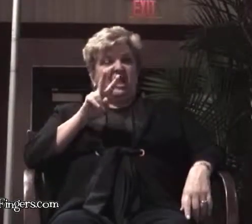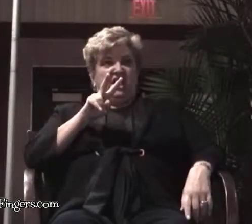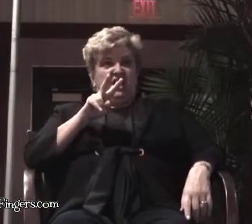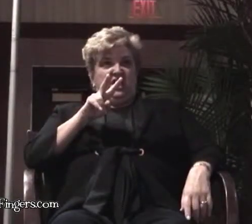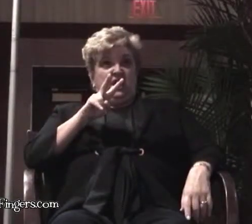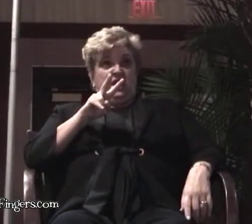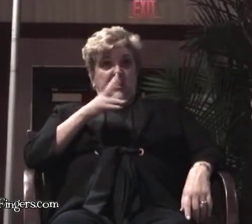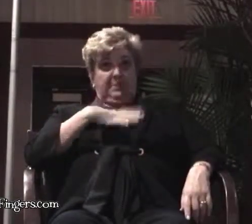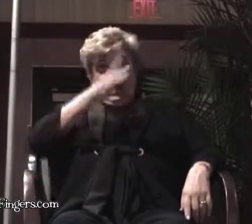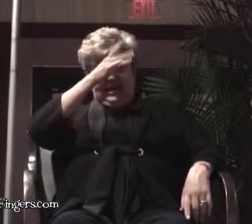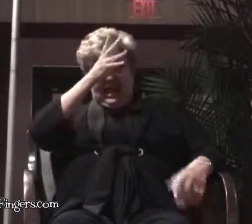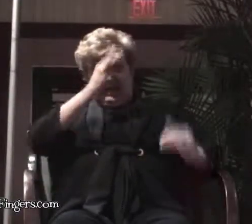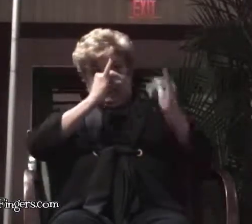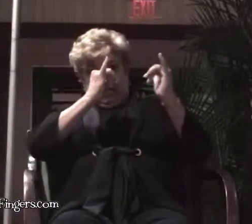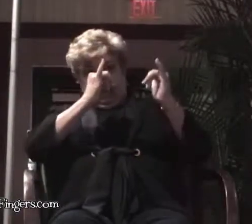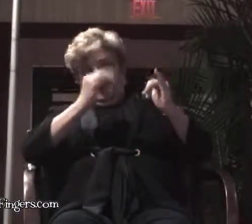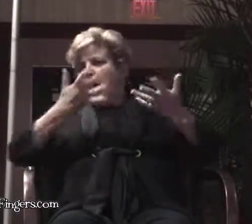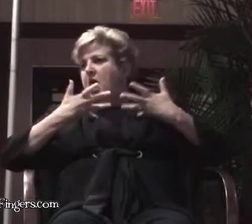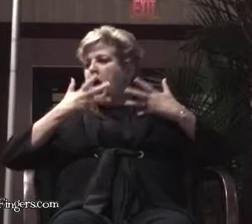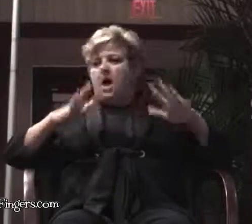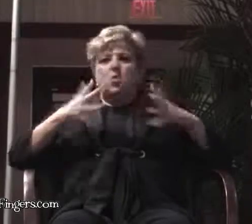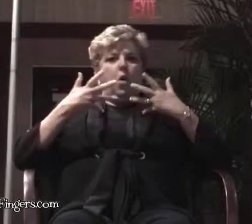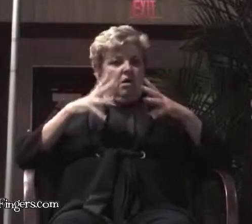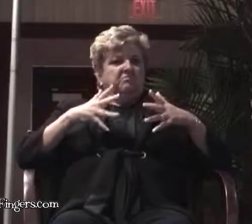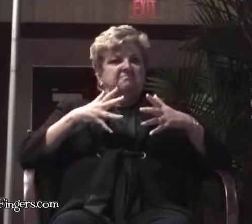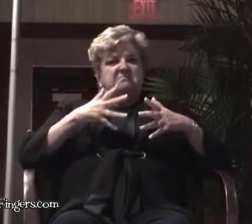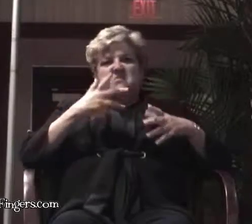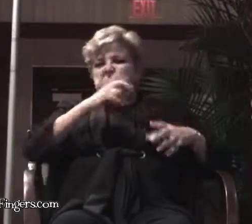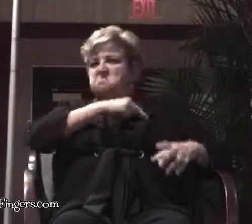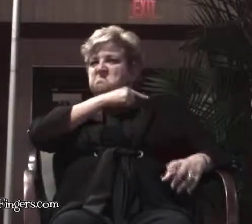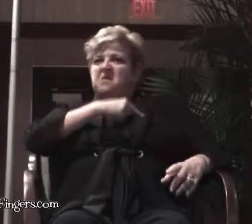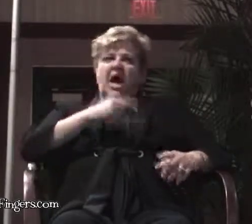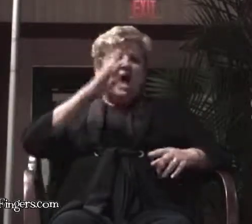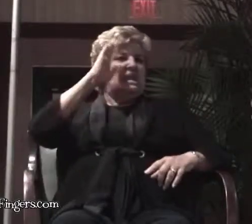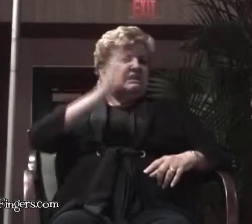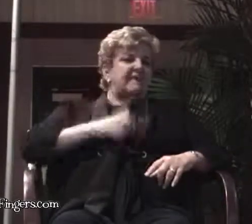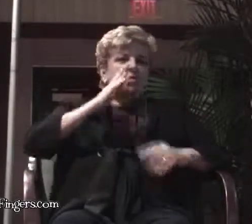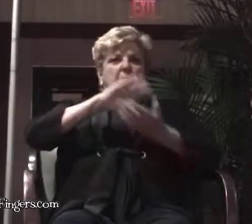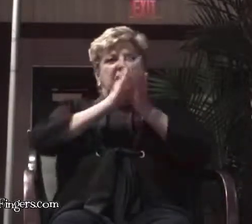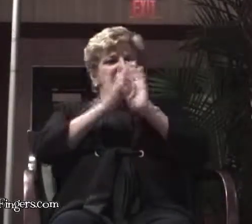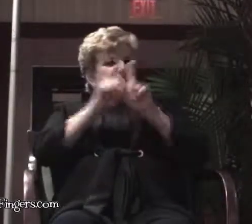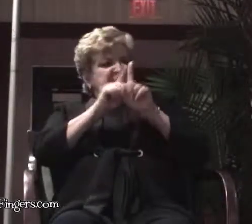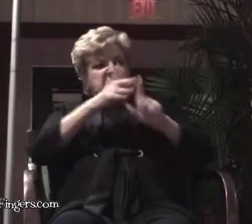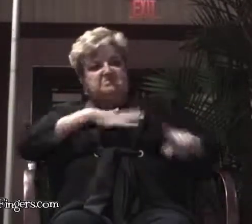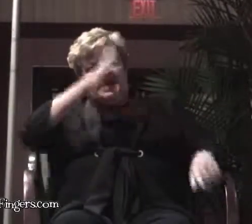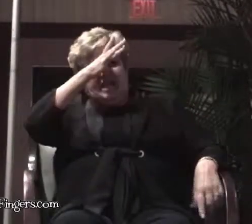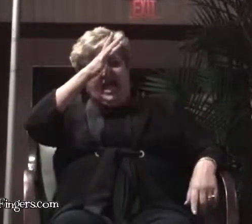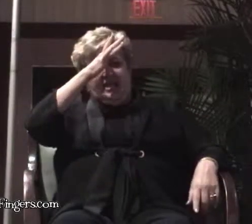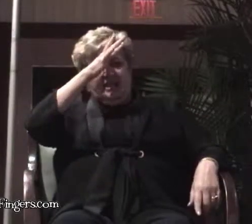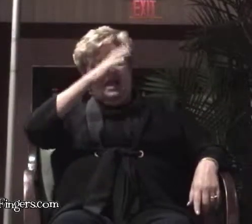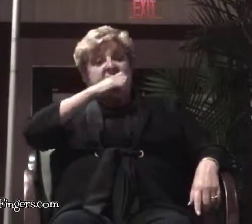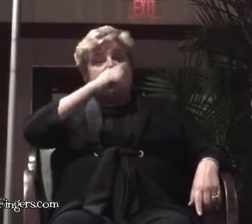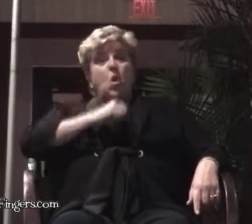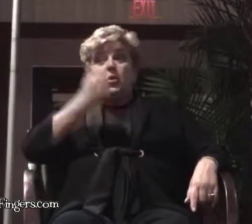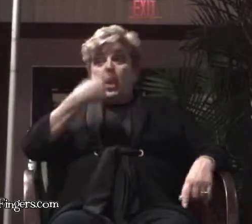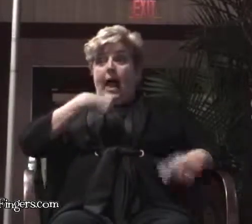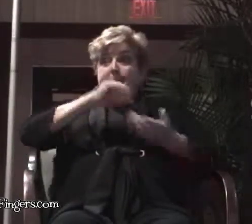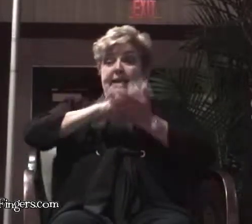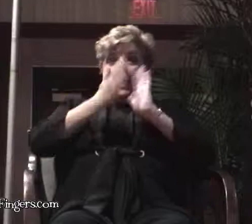swear I will never be like my dad. Because the older I got, the more his disease progressed, and the more chaotic